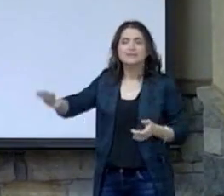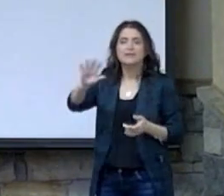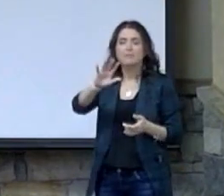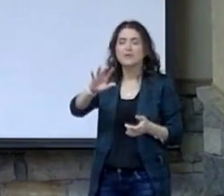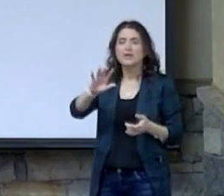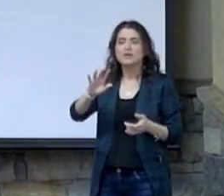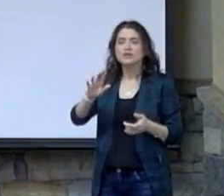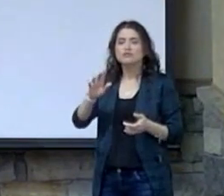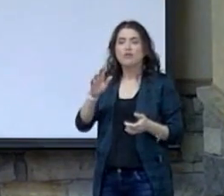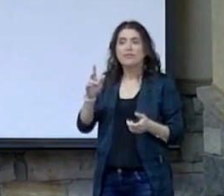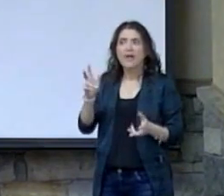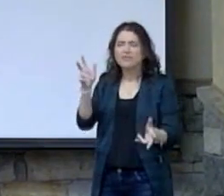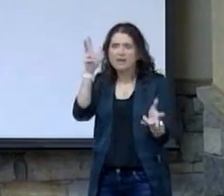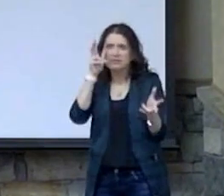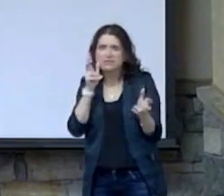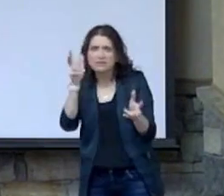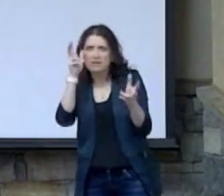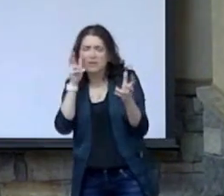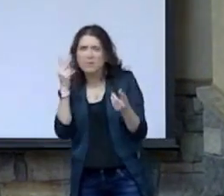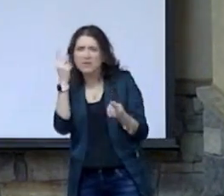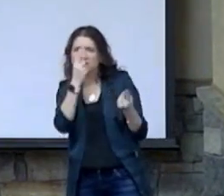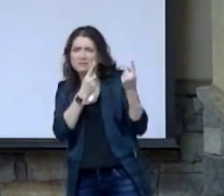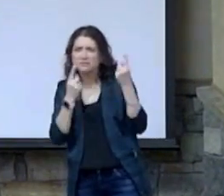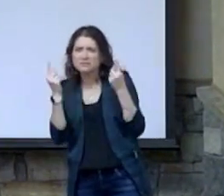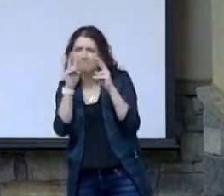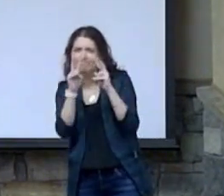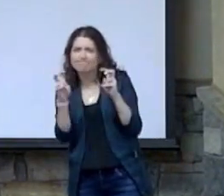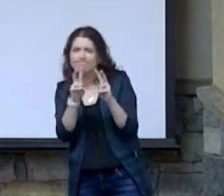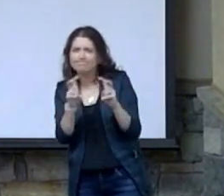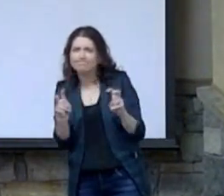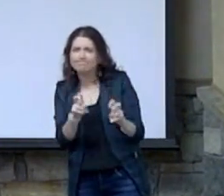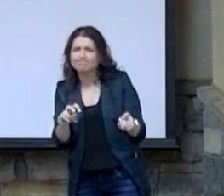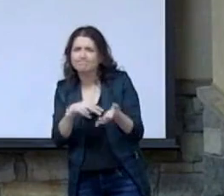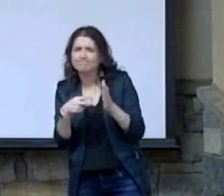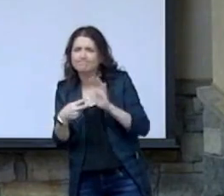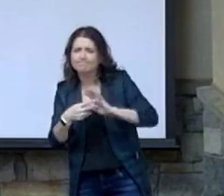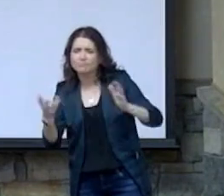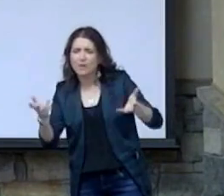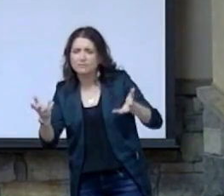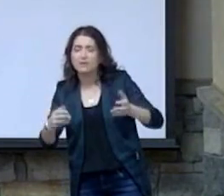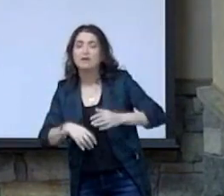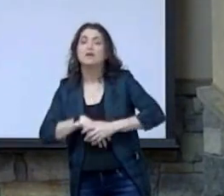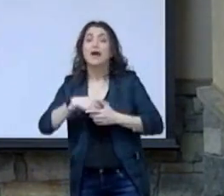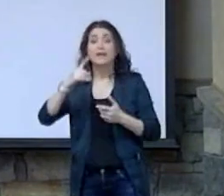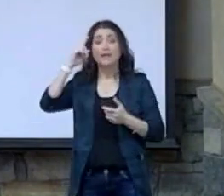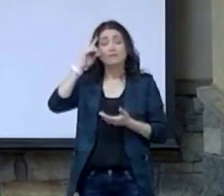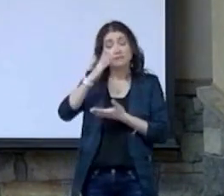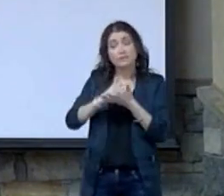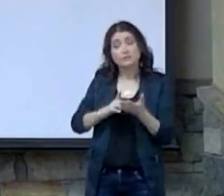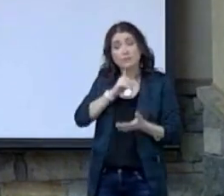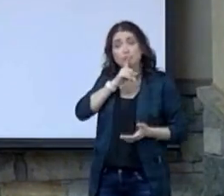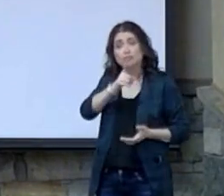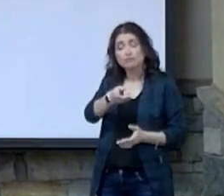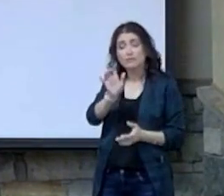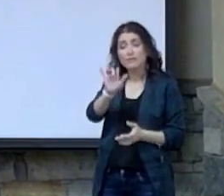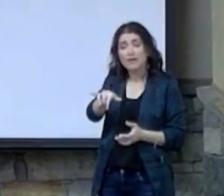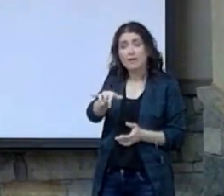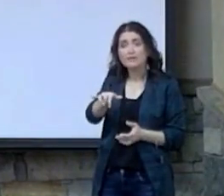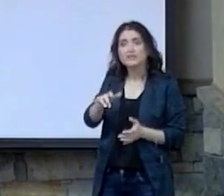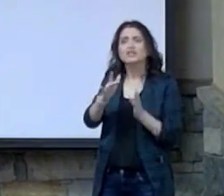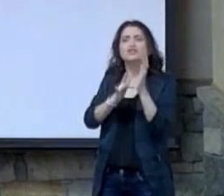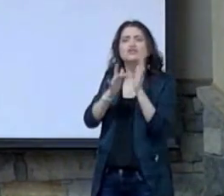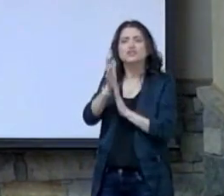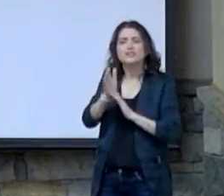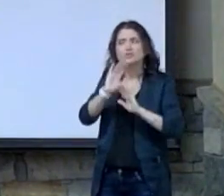listeners wondering, trying to think it out. I want you to think about it. I think there's a lot of truth in this. You see, Jesus